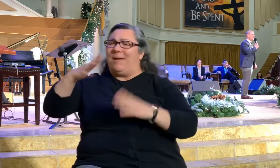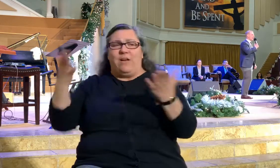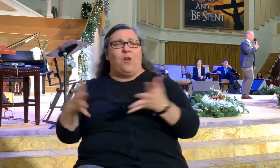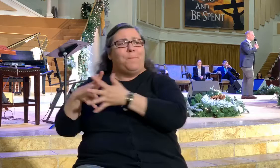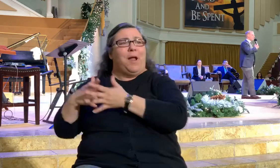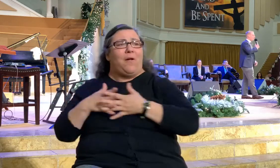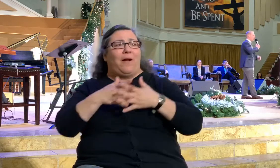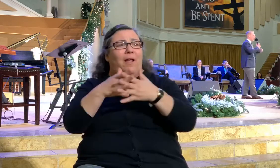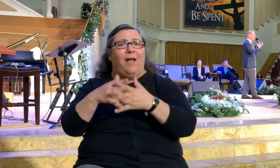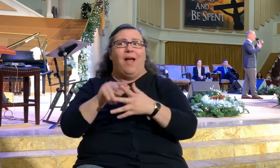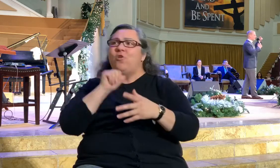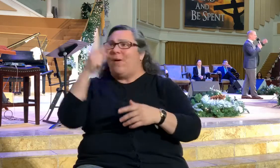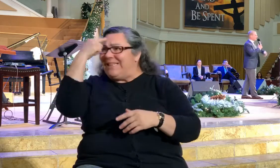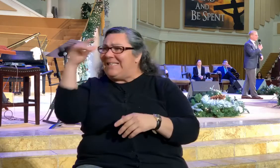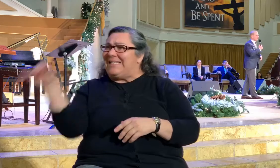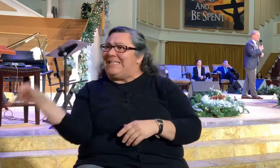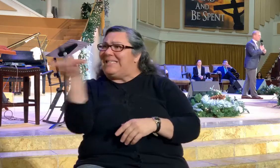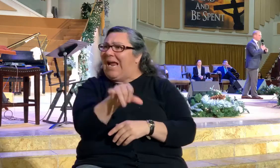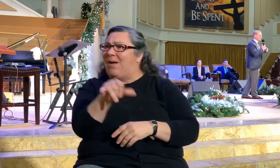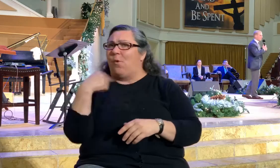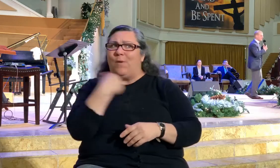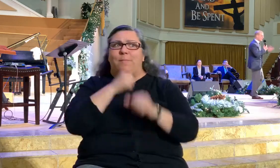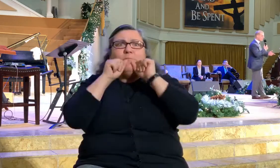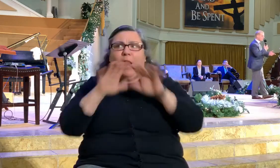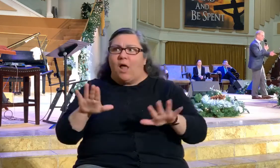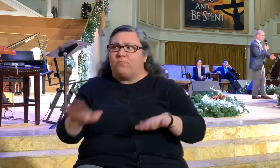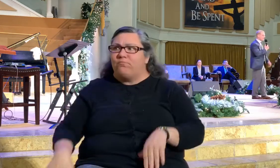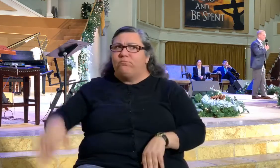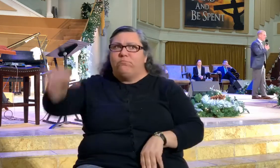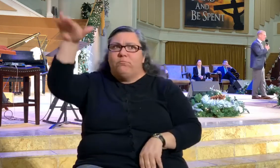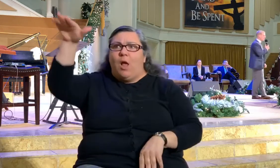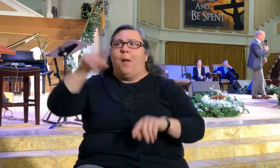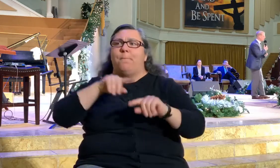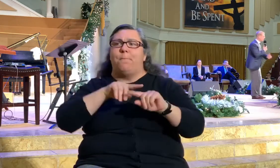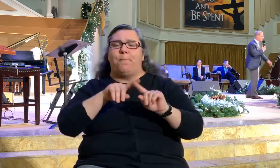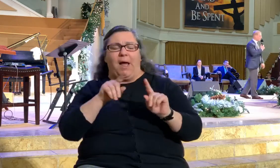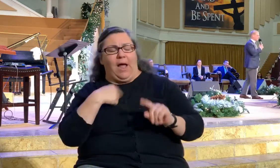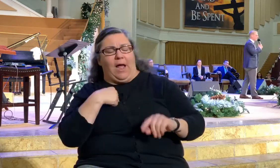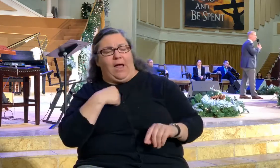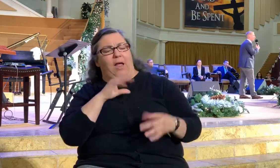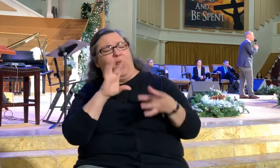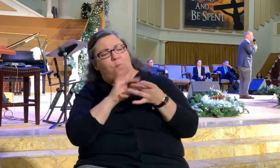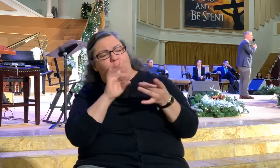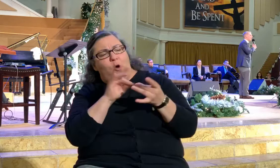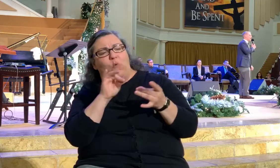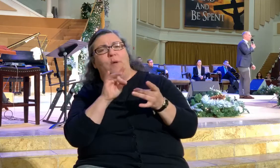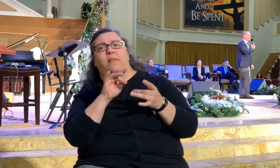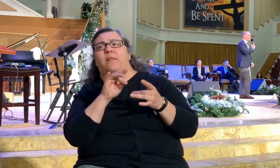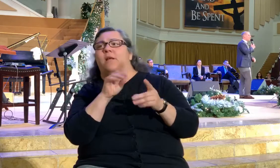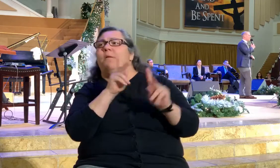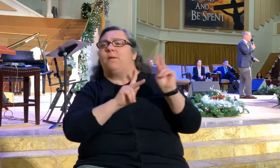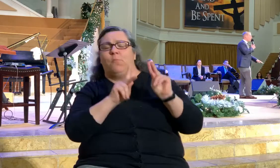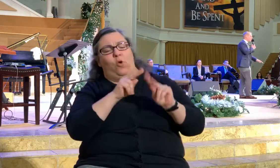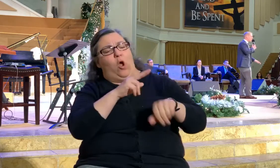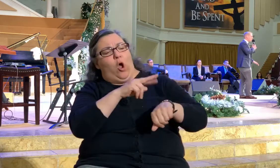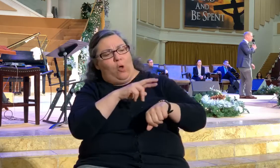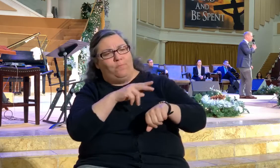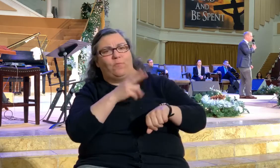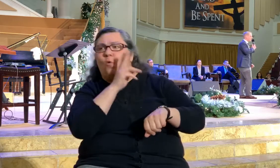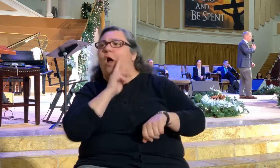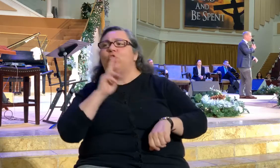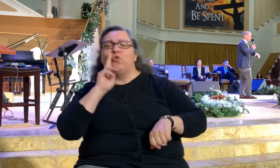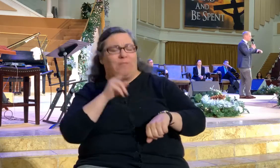country. And so it affects our culture and our mentality. And so I spoke to them about the culture, and that the only